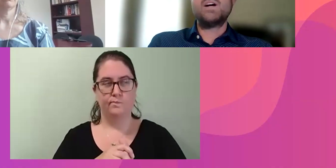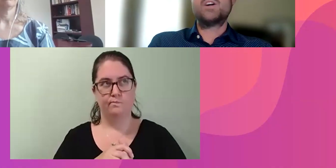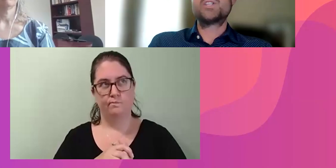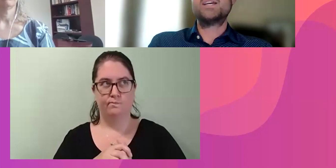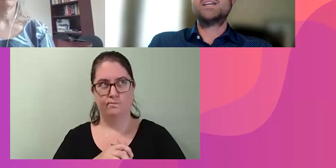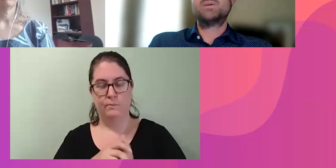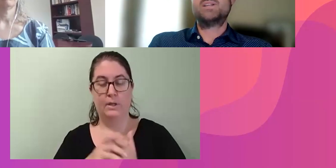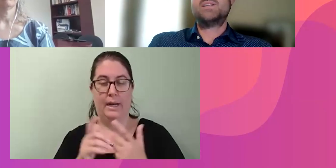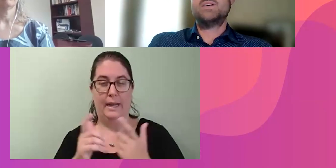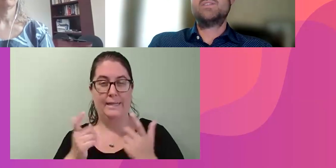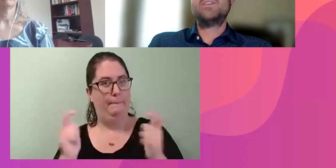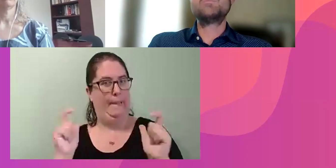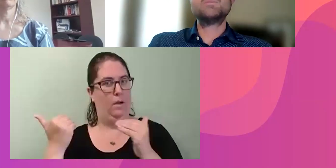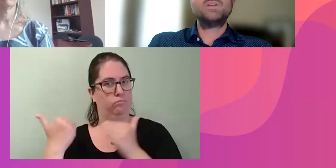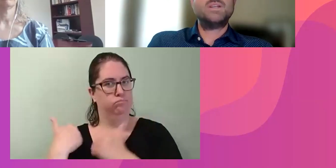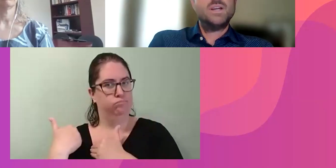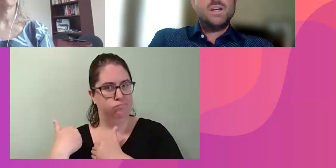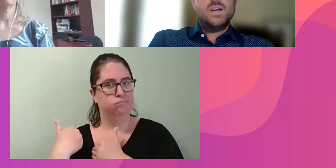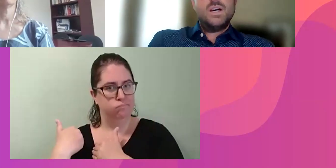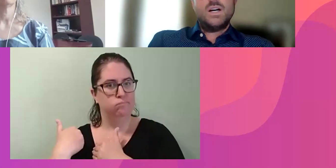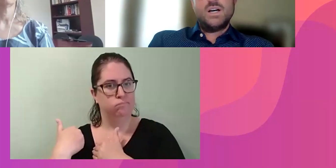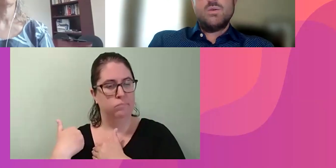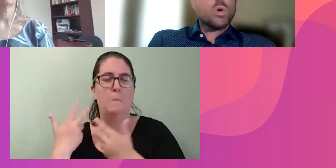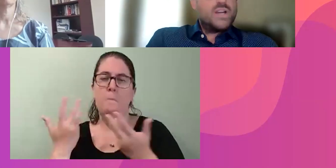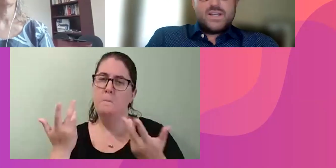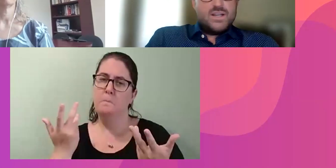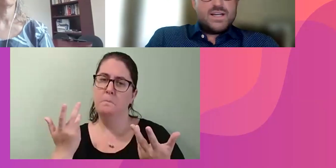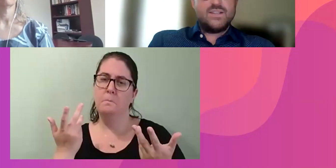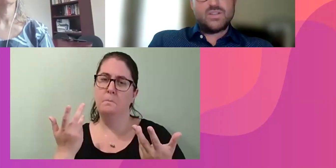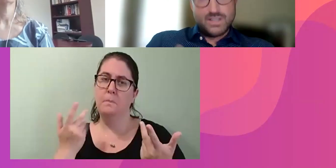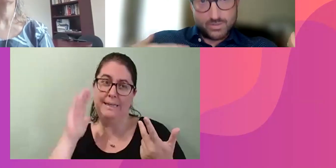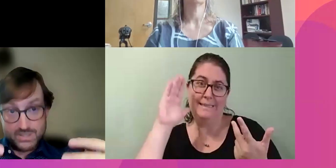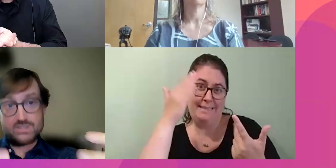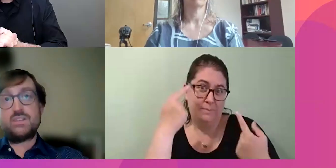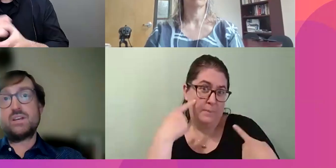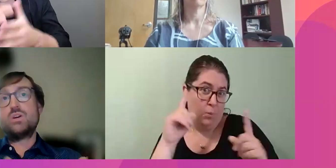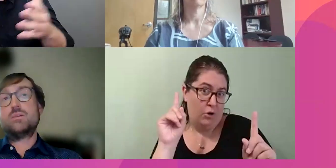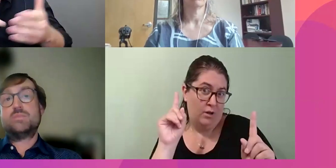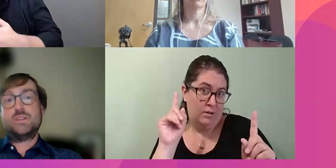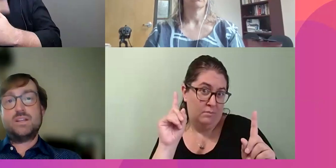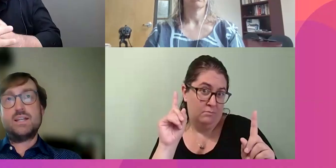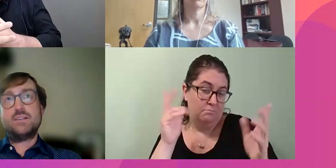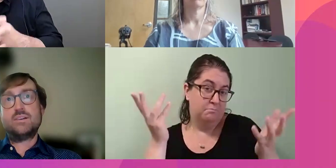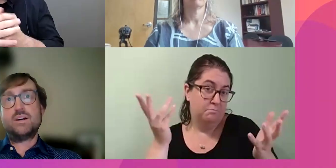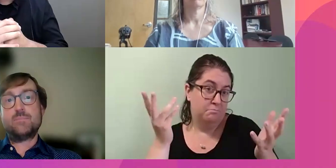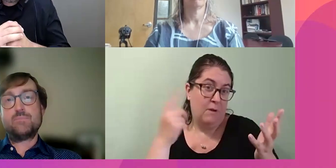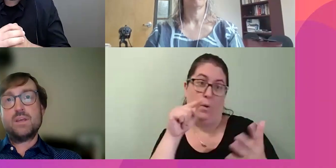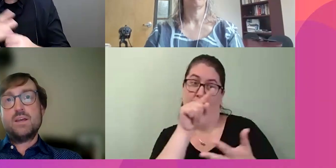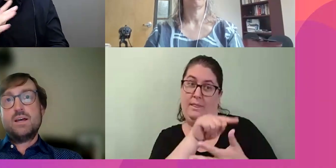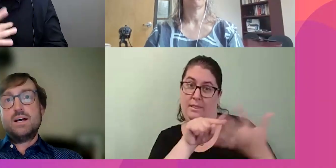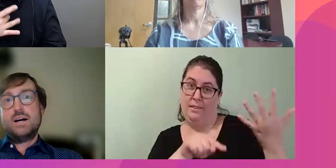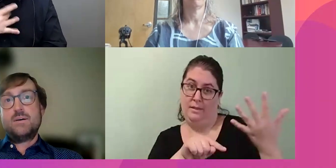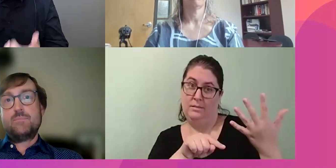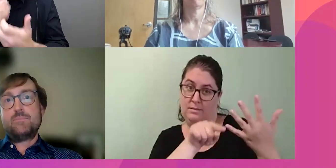it's certainly a big undertaking, but it does seem to be working, at least as it relates to these outcomes, and